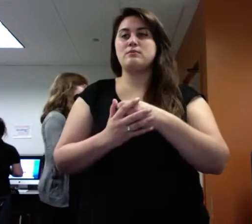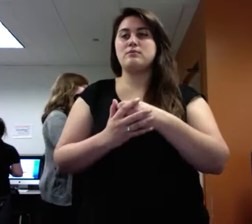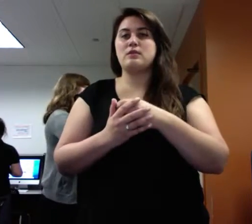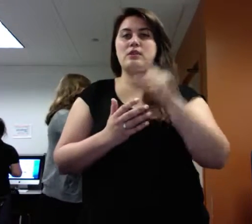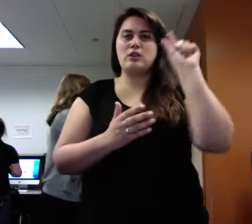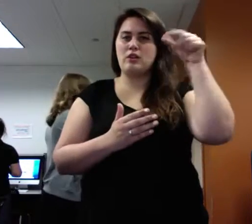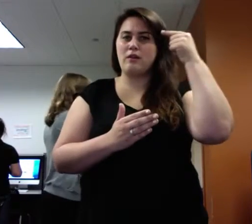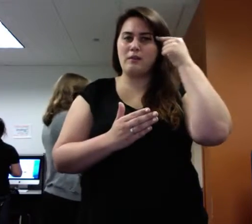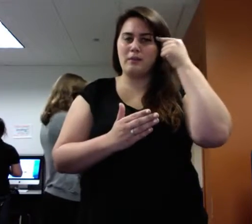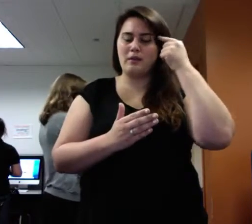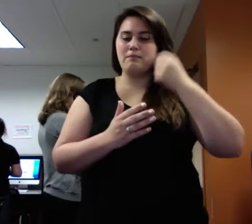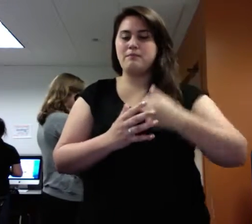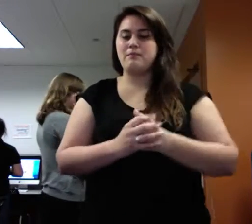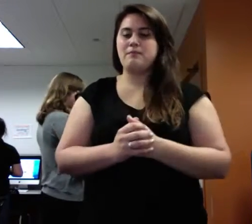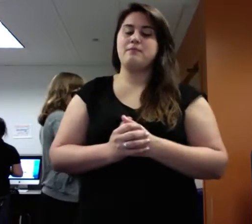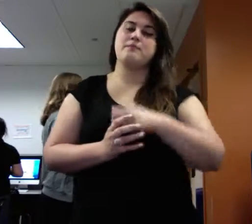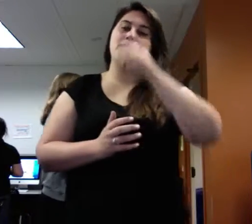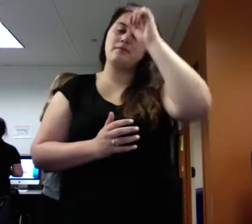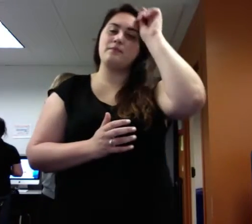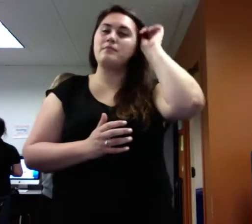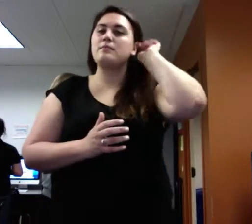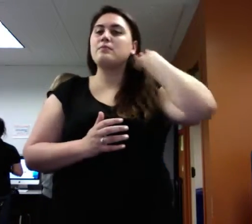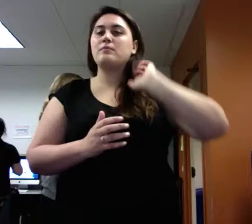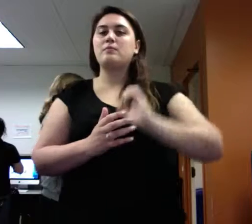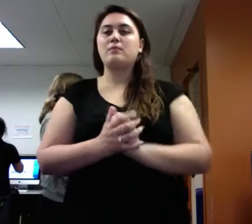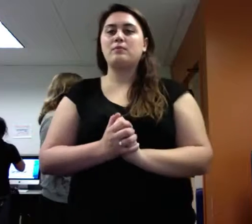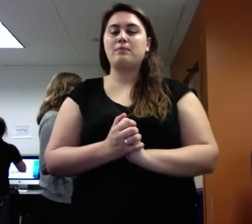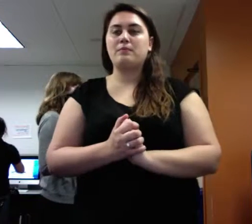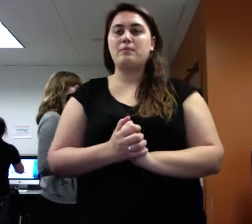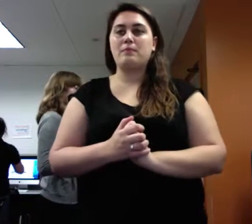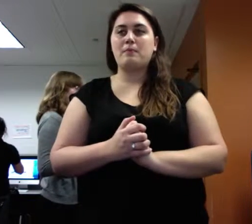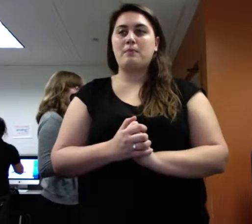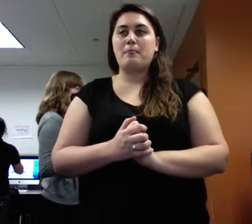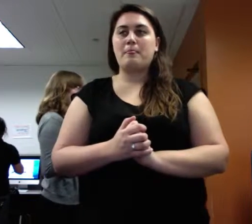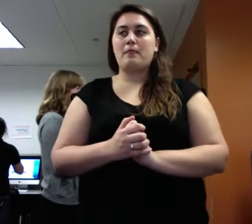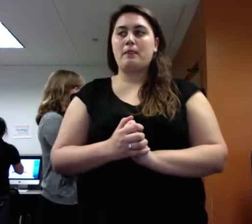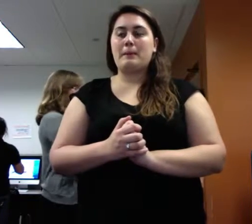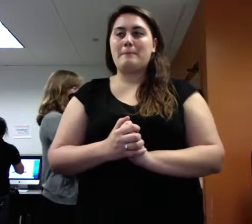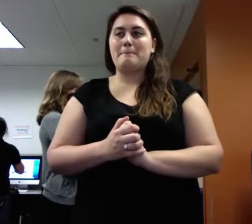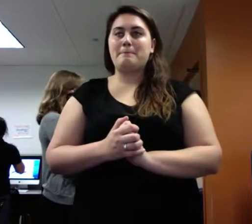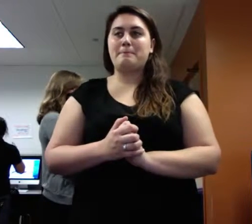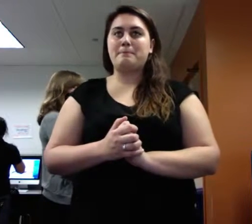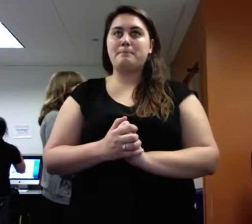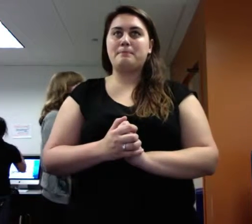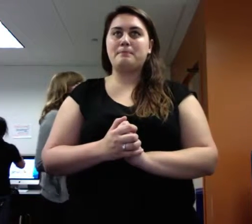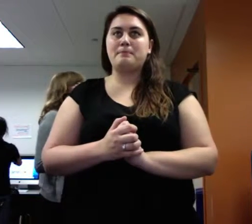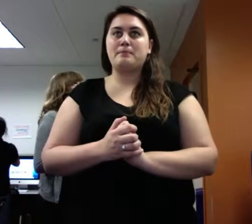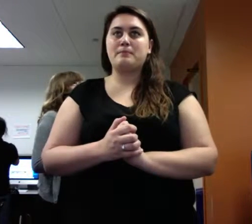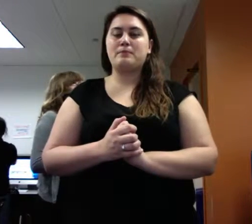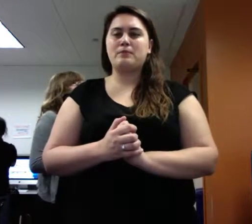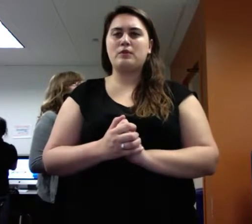First, an important reason for the decentralization of population was the deteriorating living conditions in our central